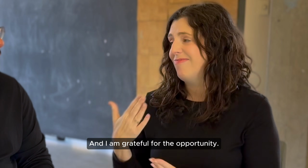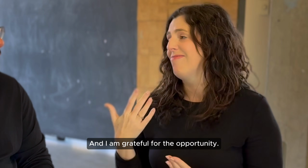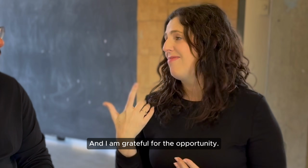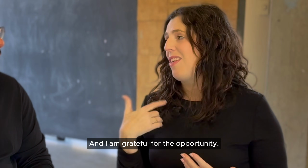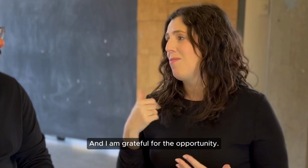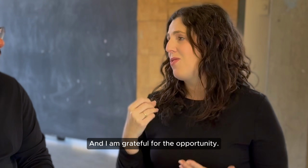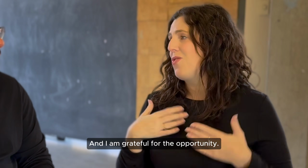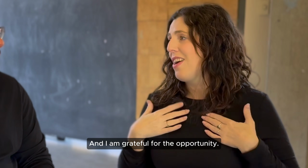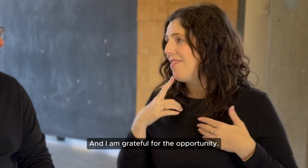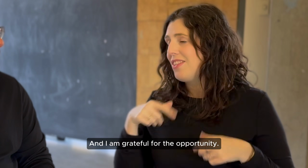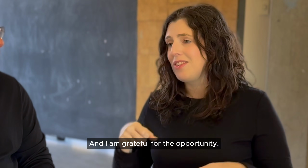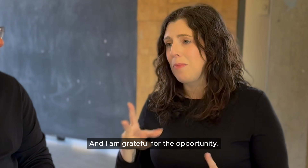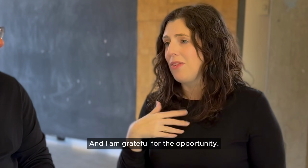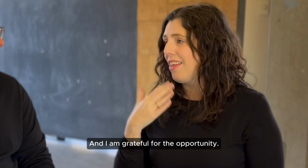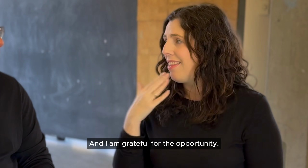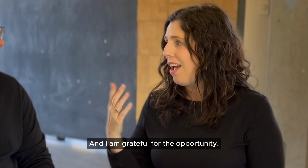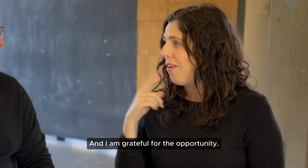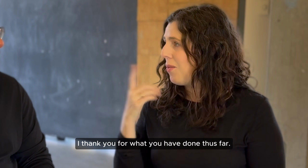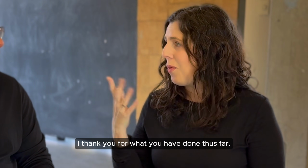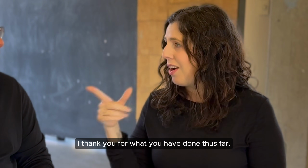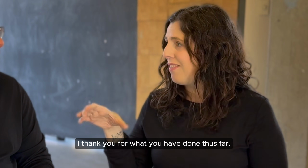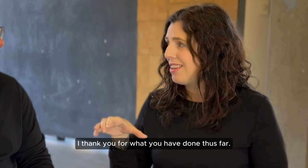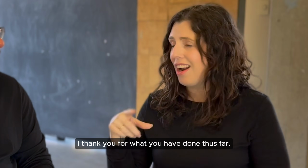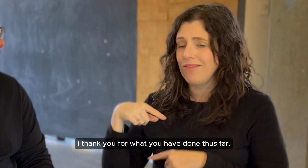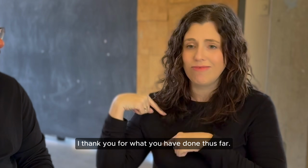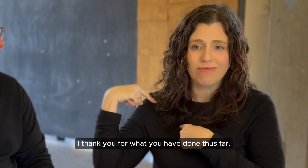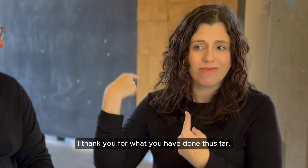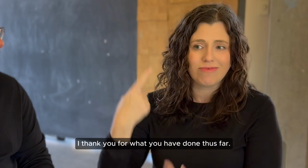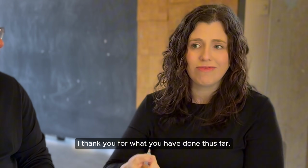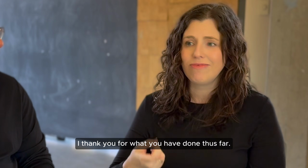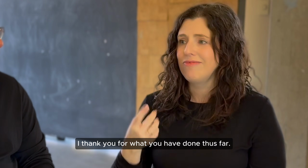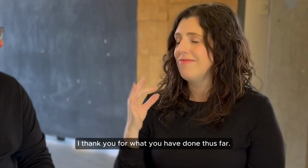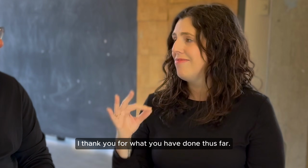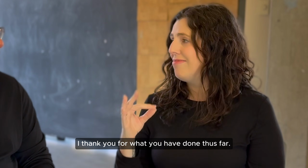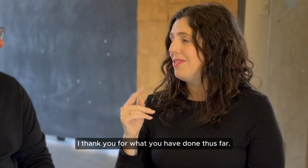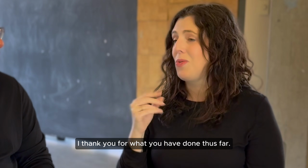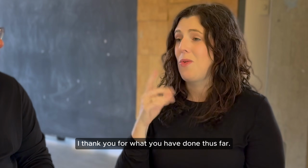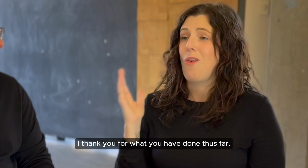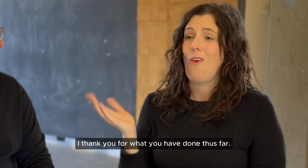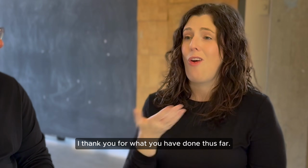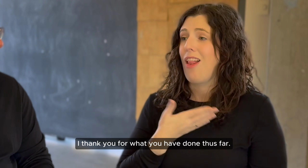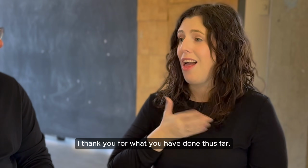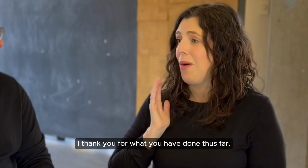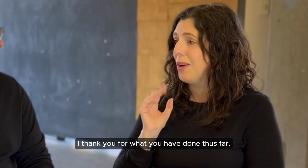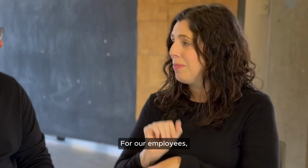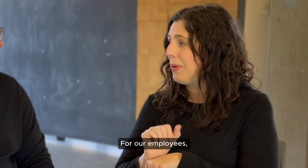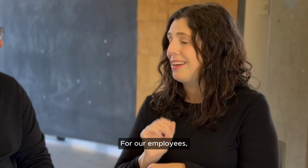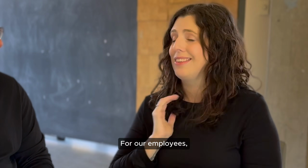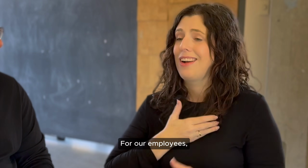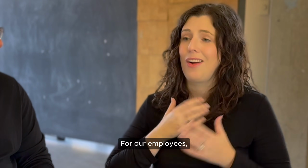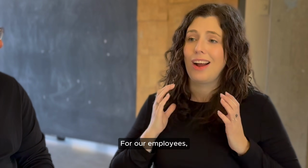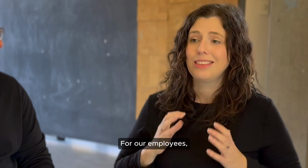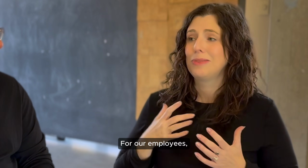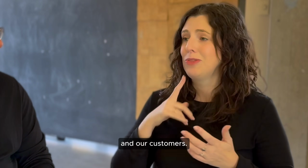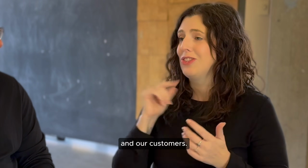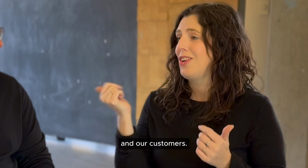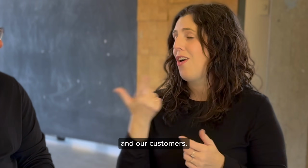I'm just so grateful for the opportunity. I thank you for what you've done thus far, for our employees, our